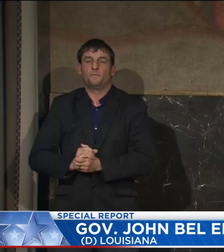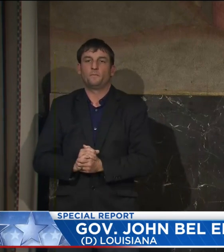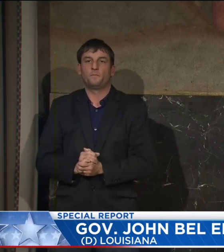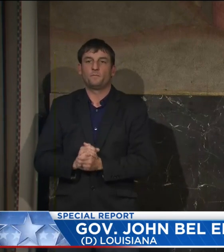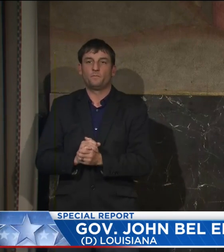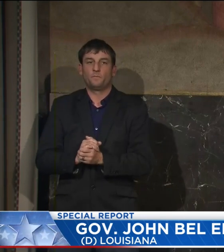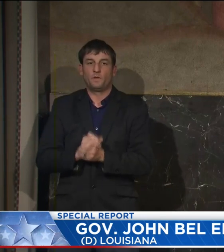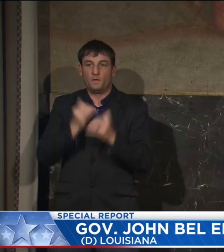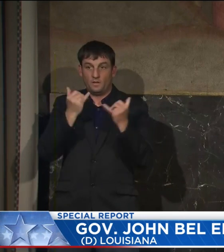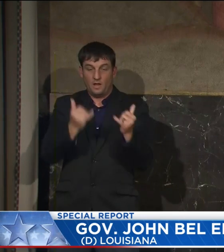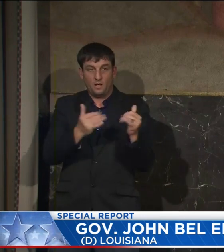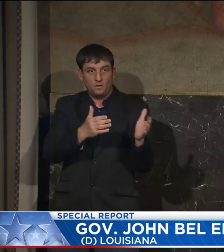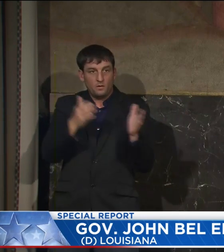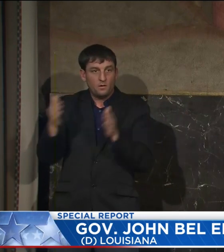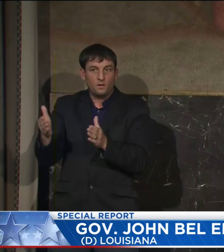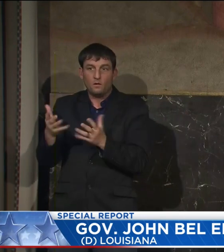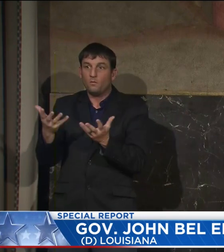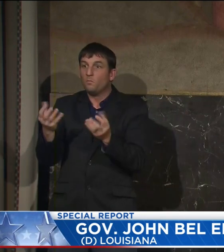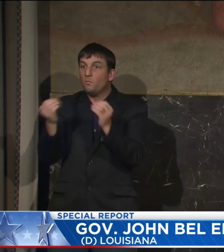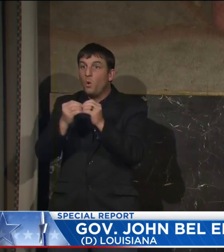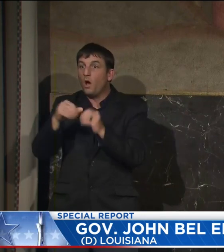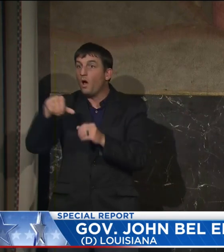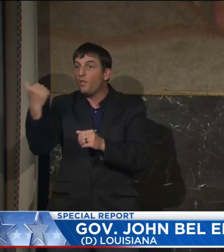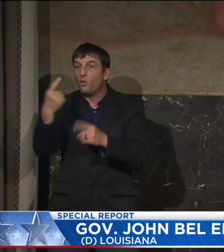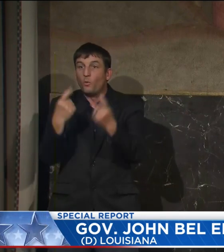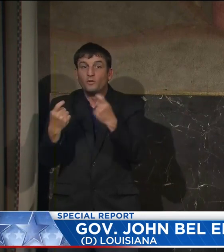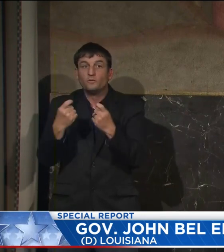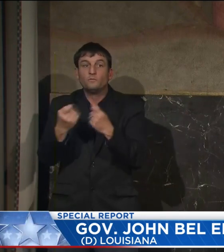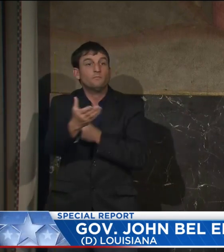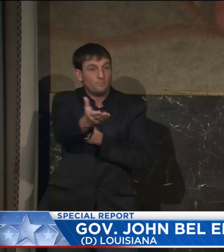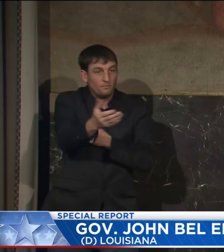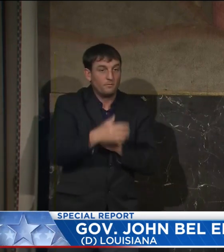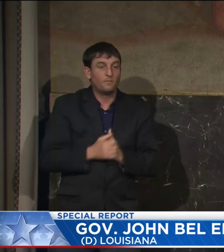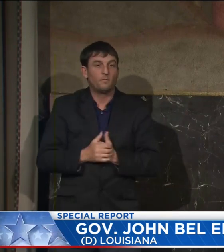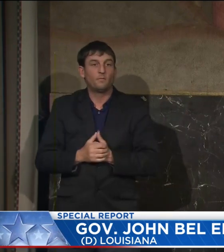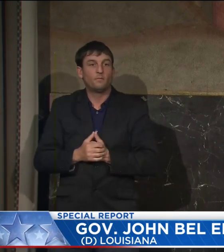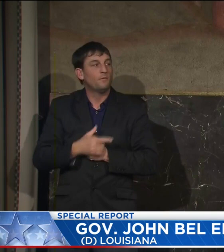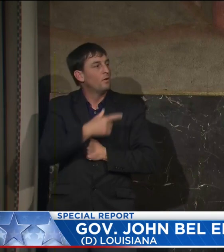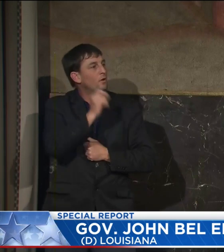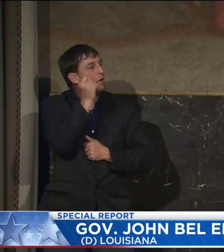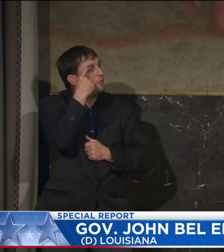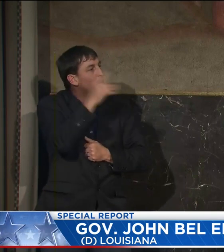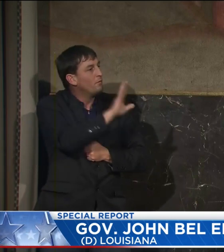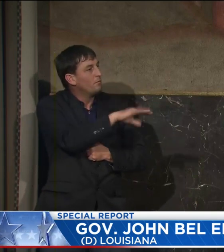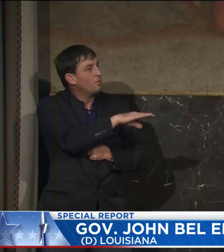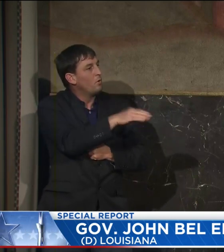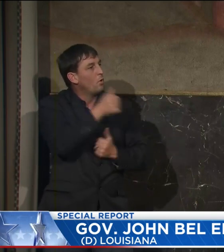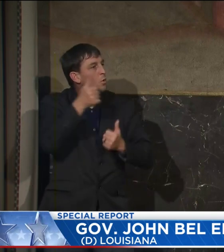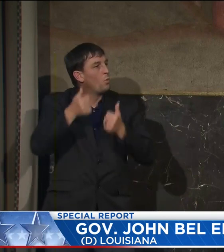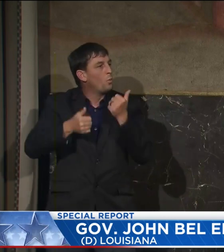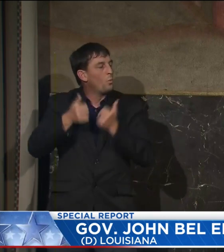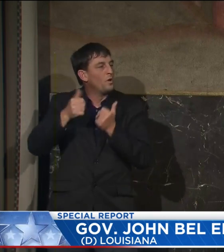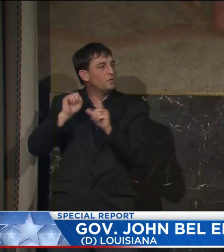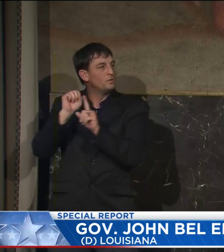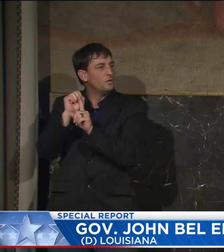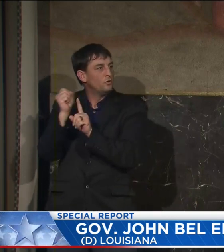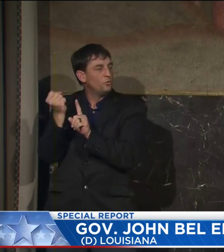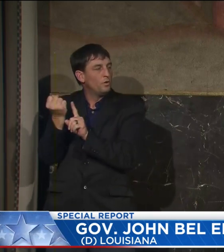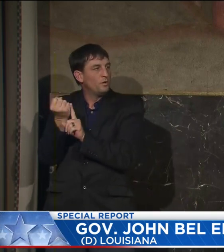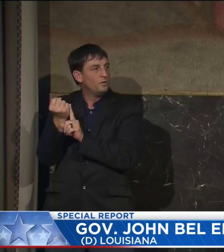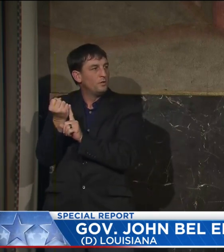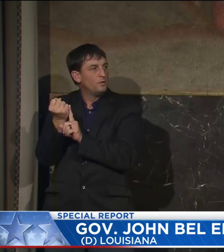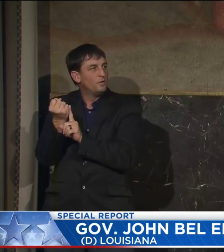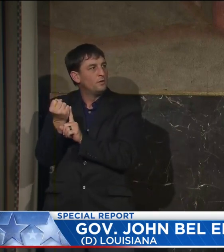So with that, I'll take more questions. Yes, sir. Governor, under what circumstances would